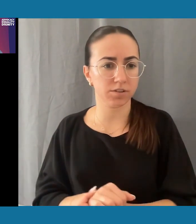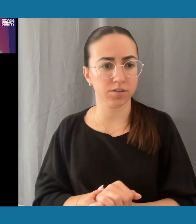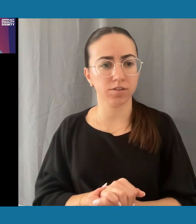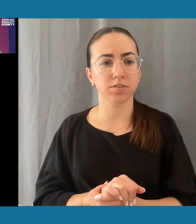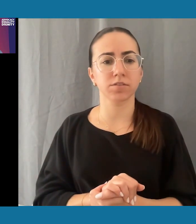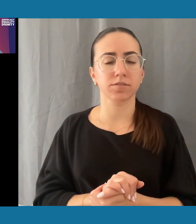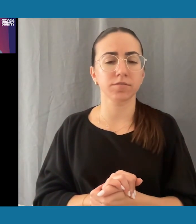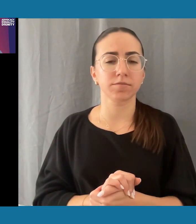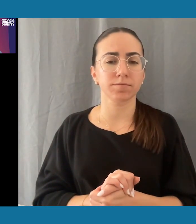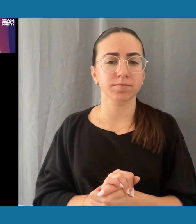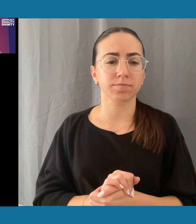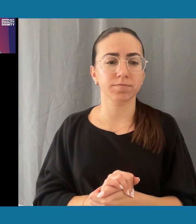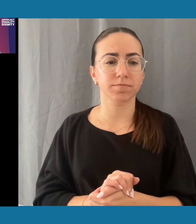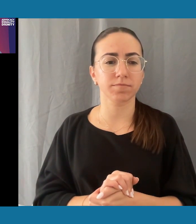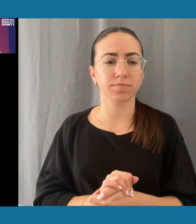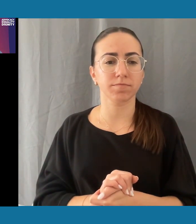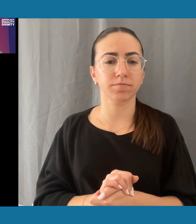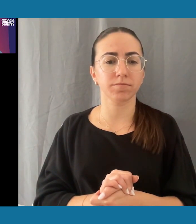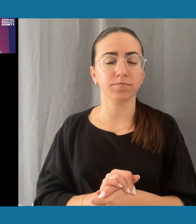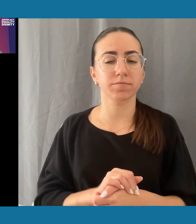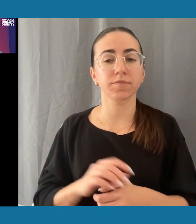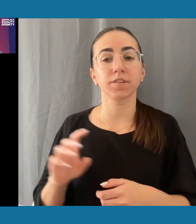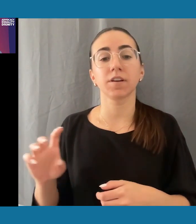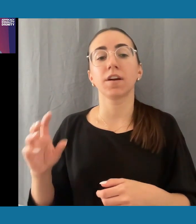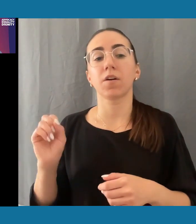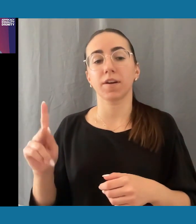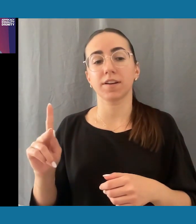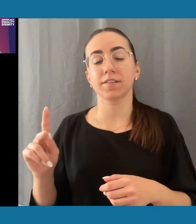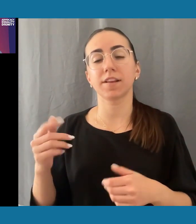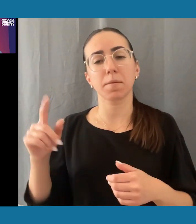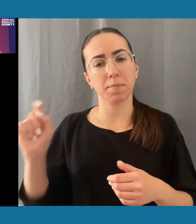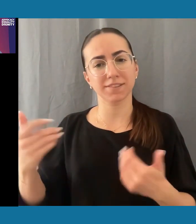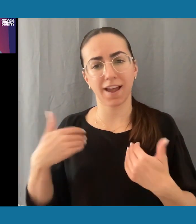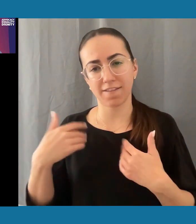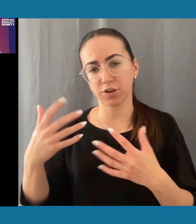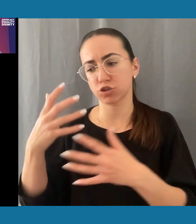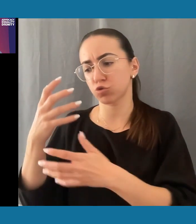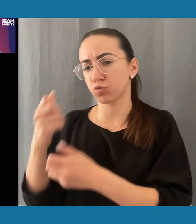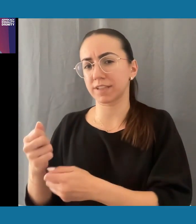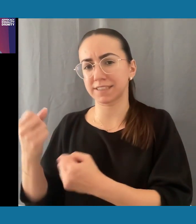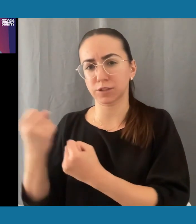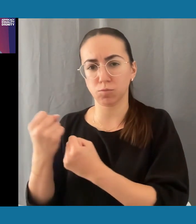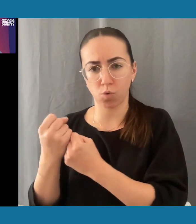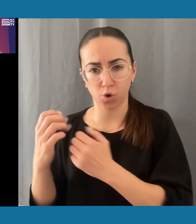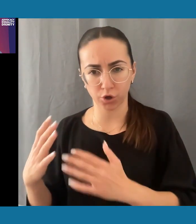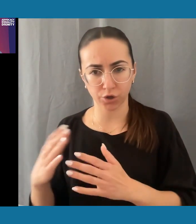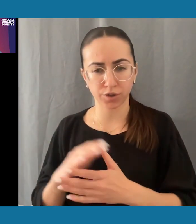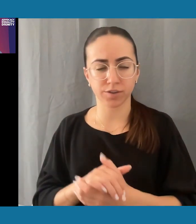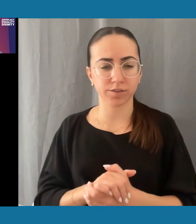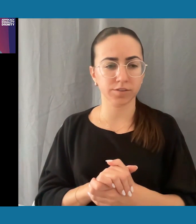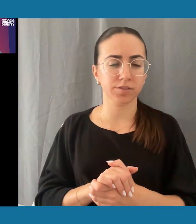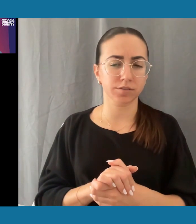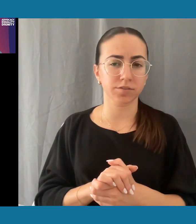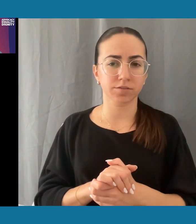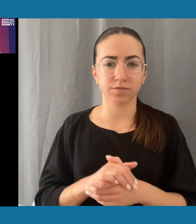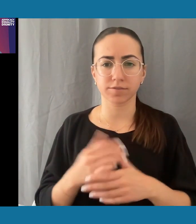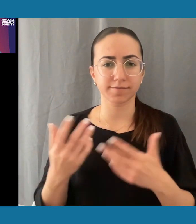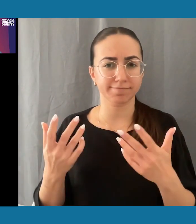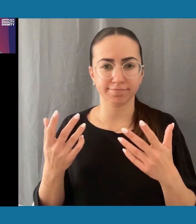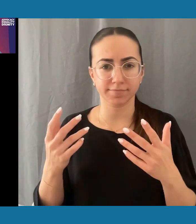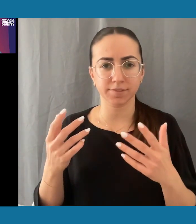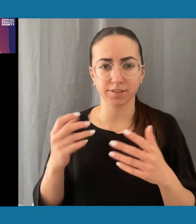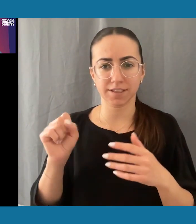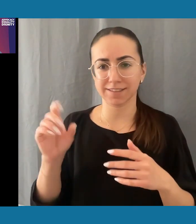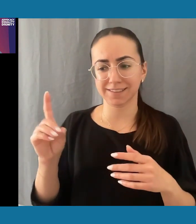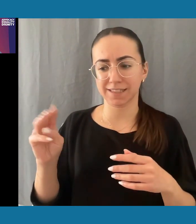As far as outside of the decision maker, they have to have a trusted supporter. so supportive decision making doesn't work